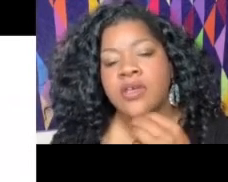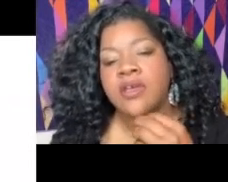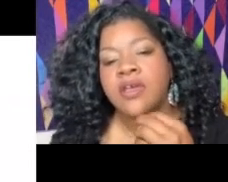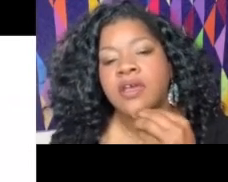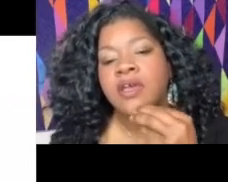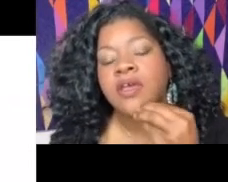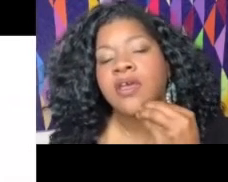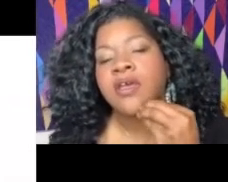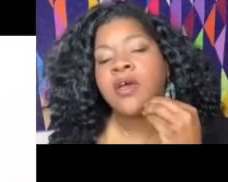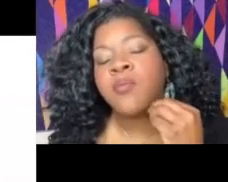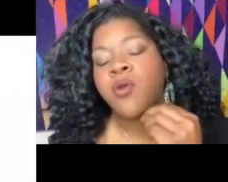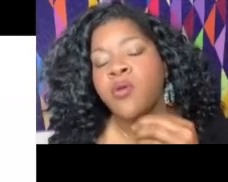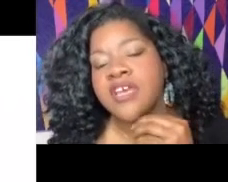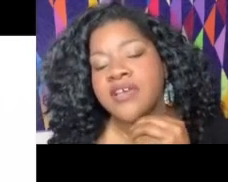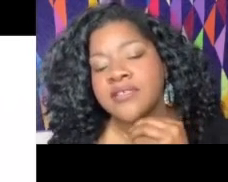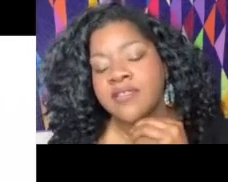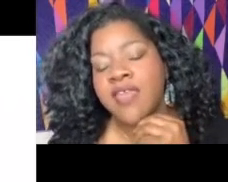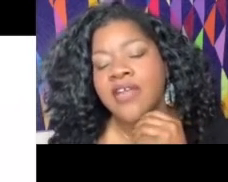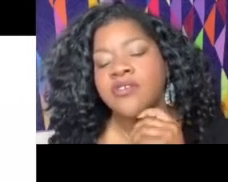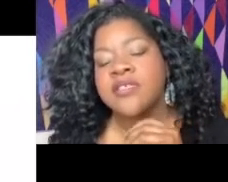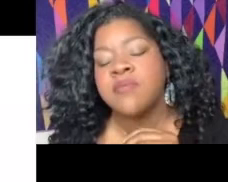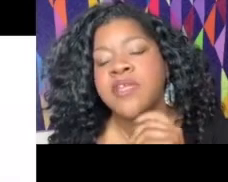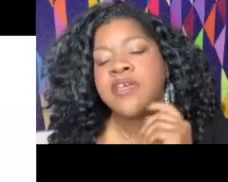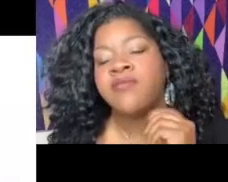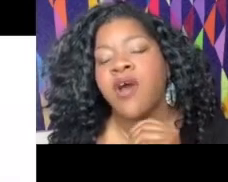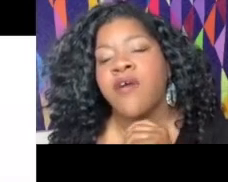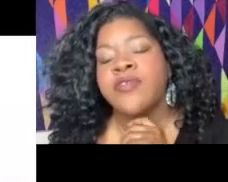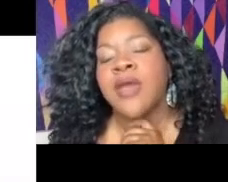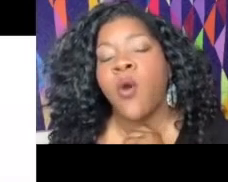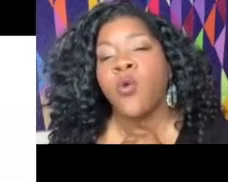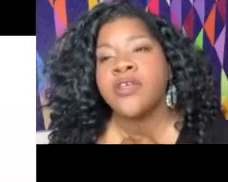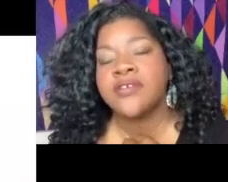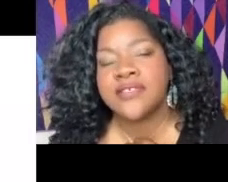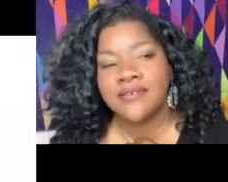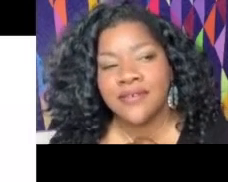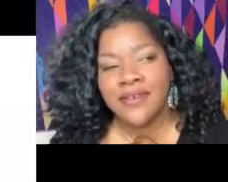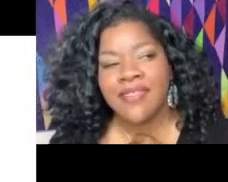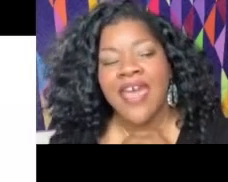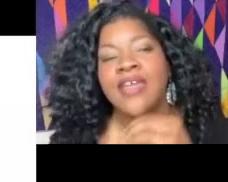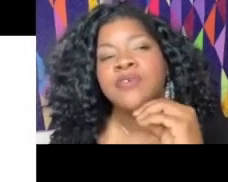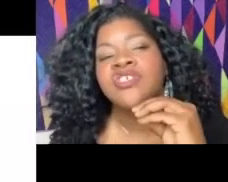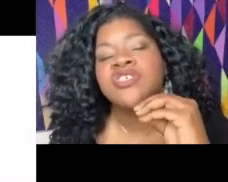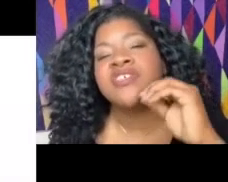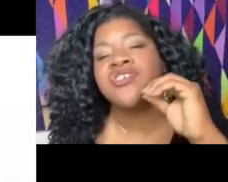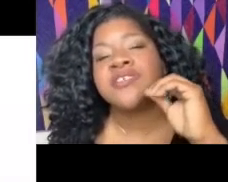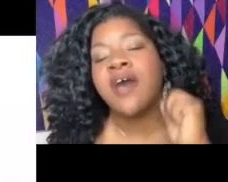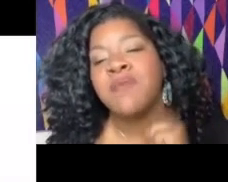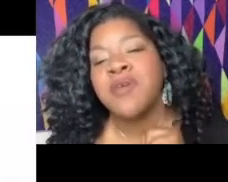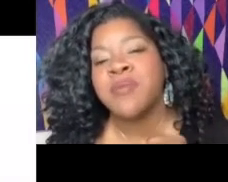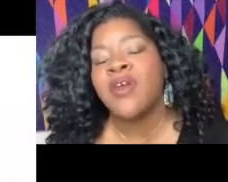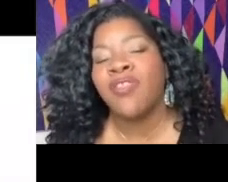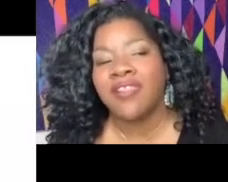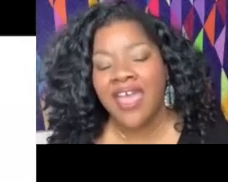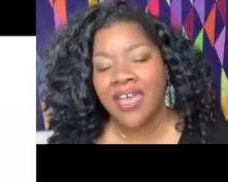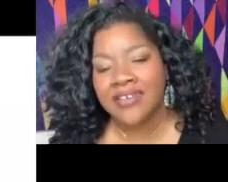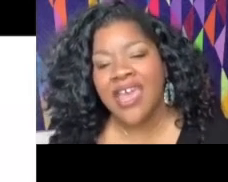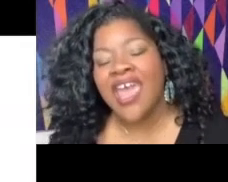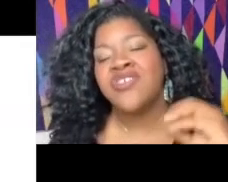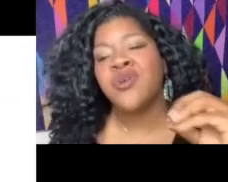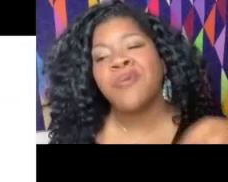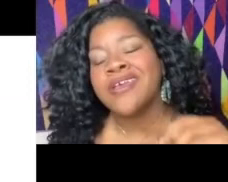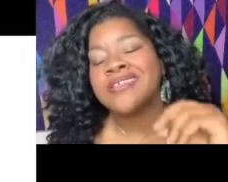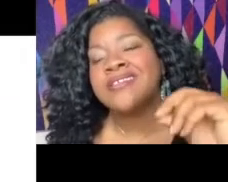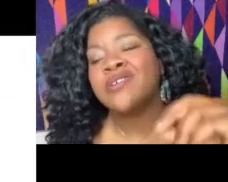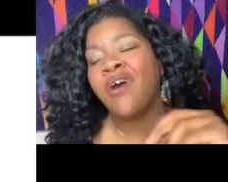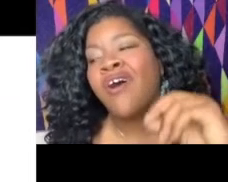into a protest that simply involved my wholeness, that it was, she said, just come and be on the land.